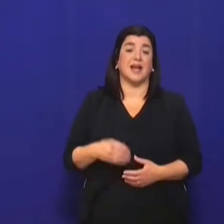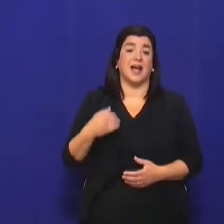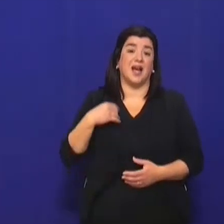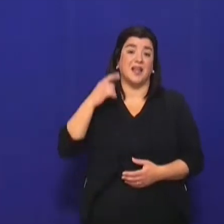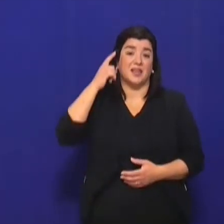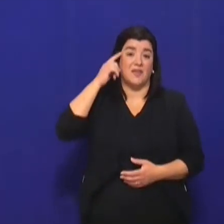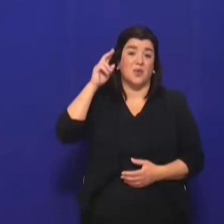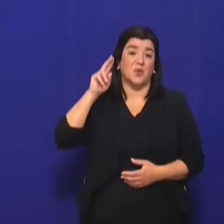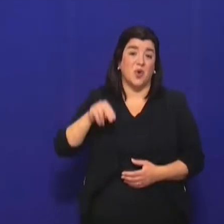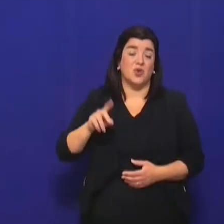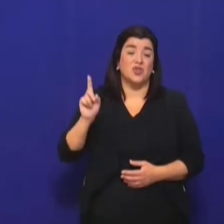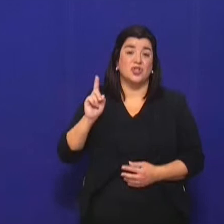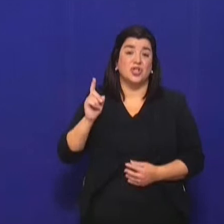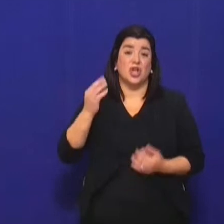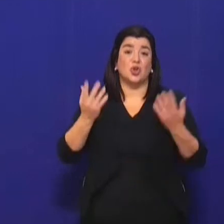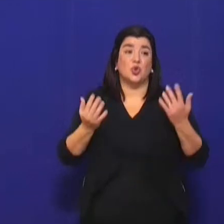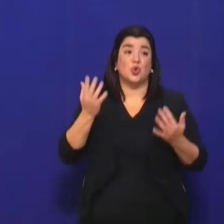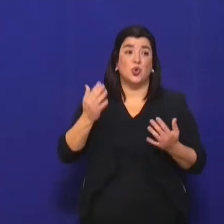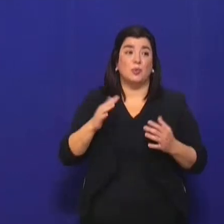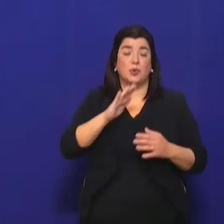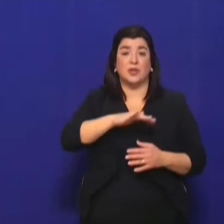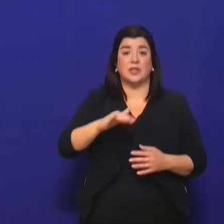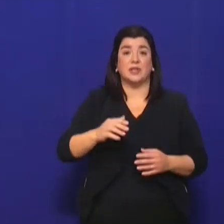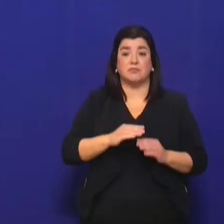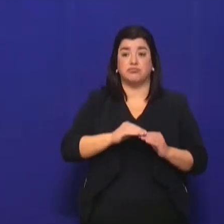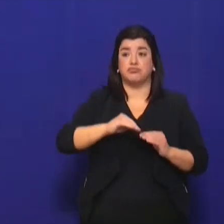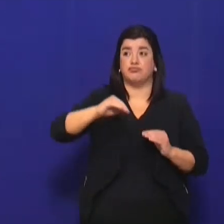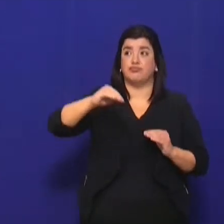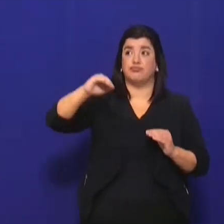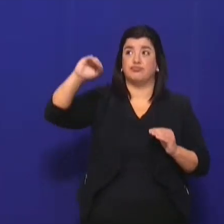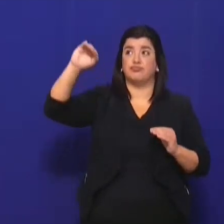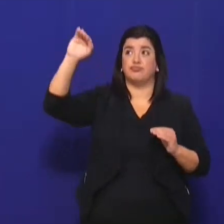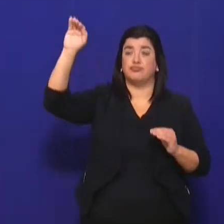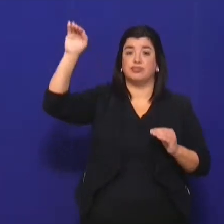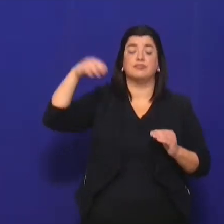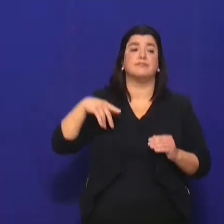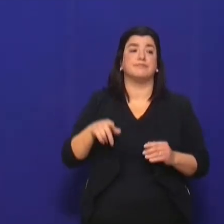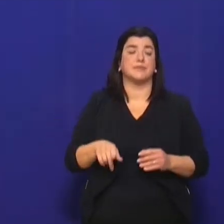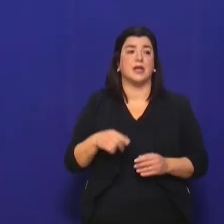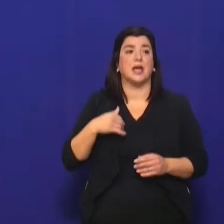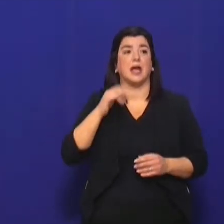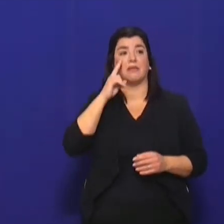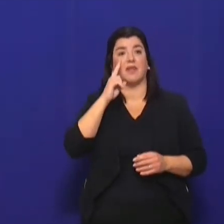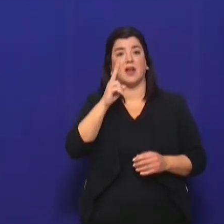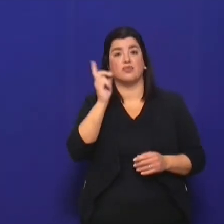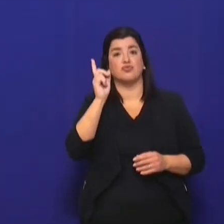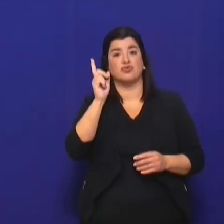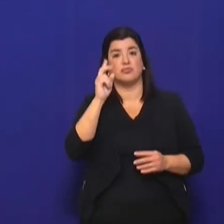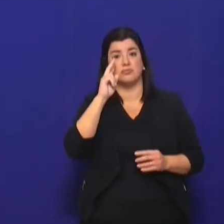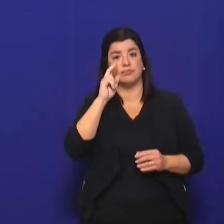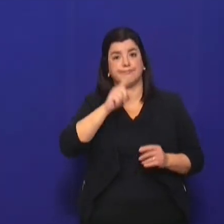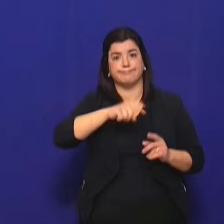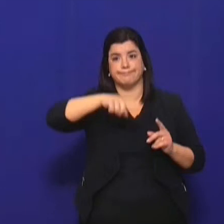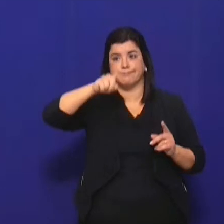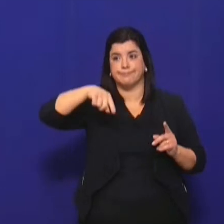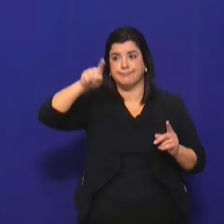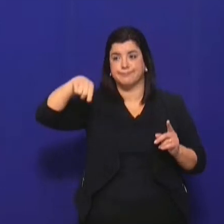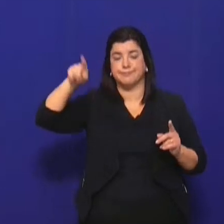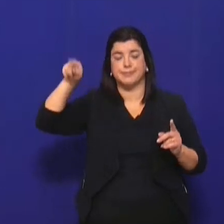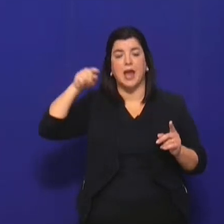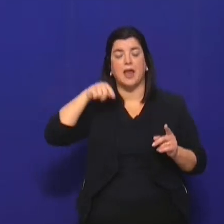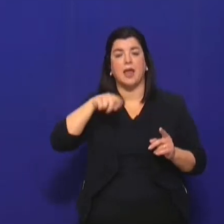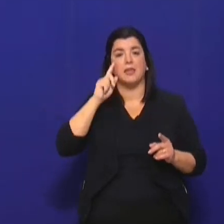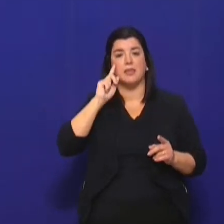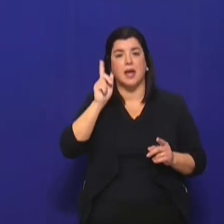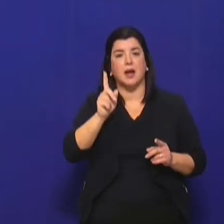wkoll it-total ta' każijiet li għandna issa l-kumulattiv baqa' jiżdied u jekk inħarsu naqra x'qed jiġri rajna